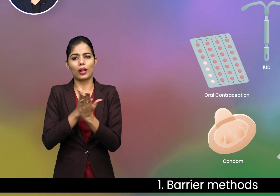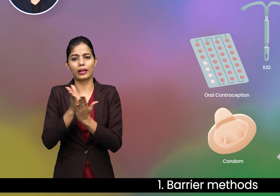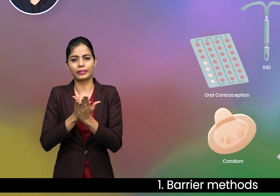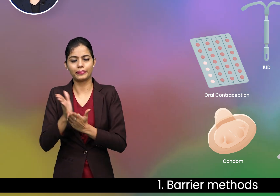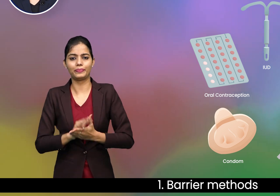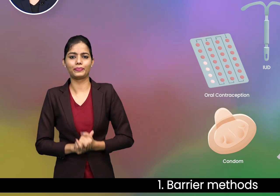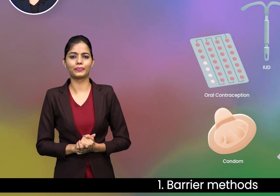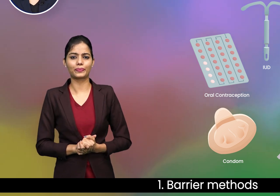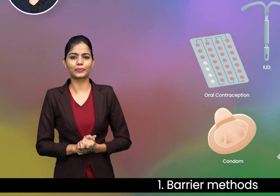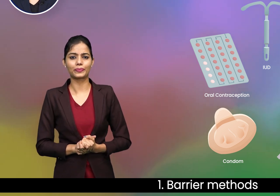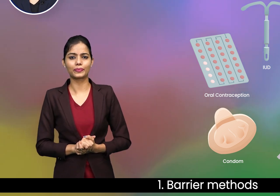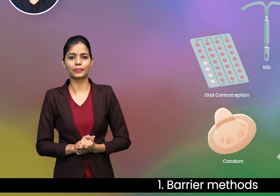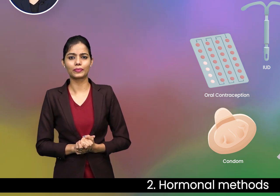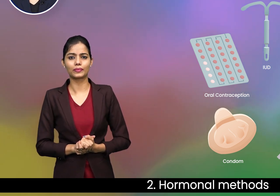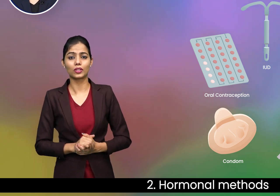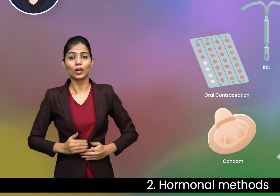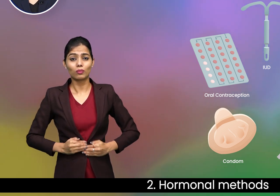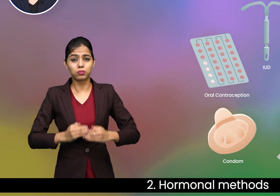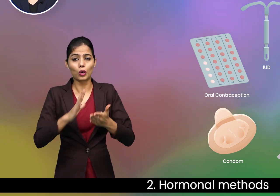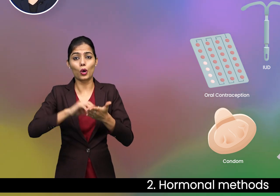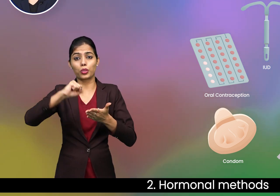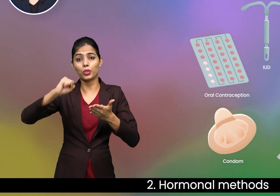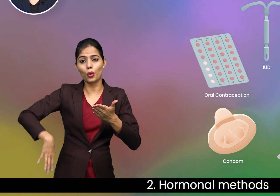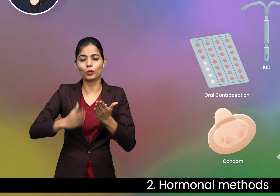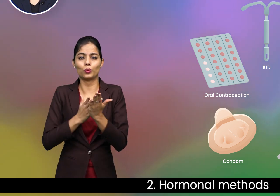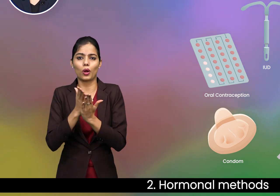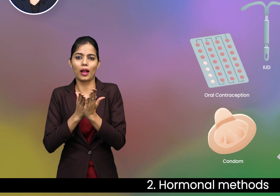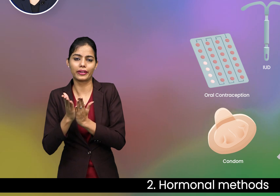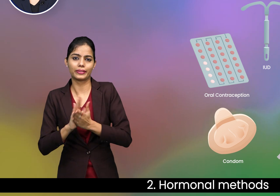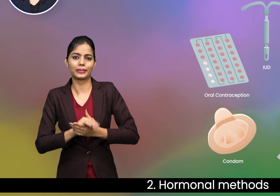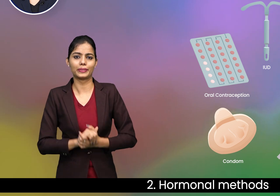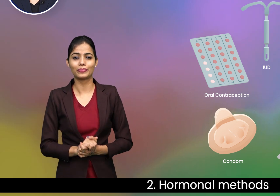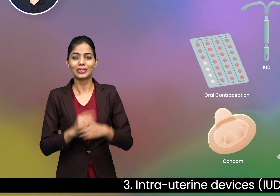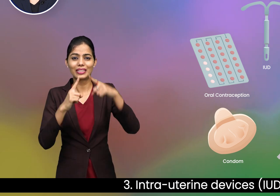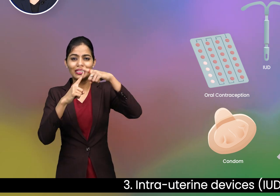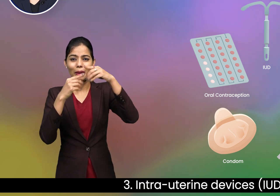barrier methods, hormonal methods,